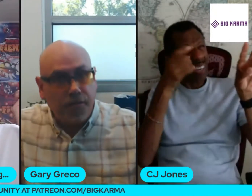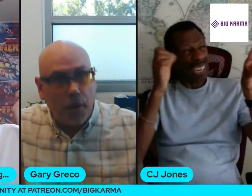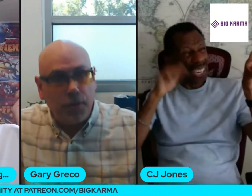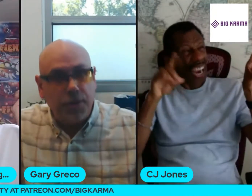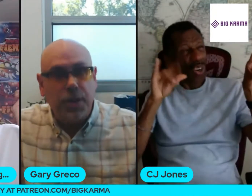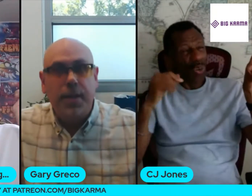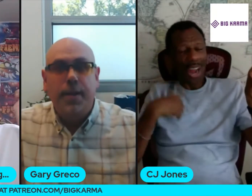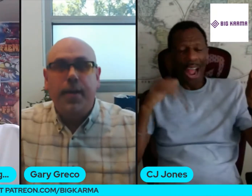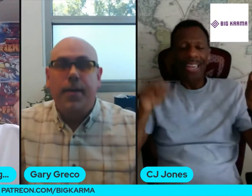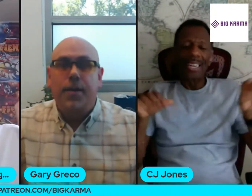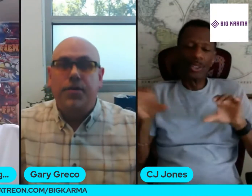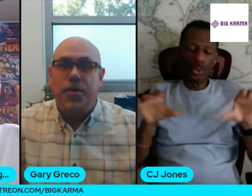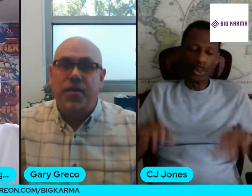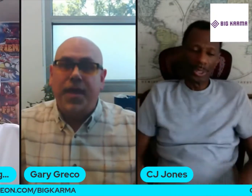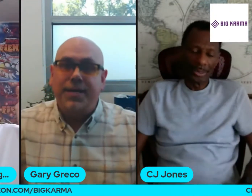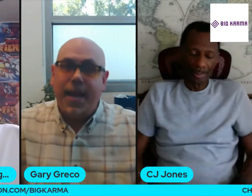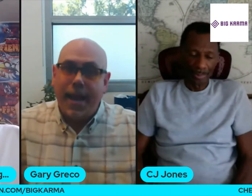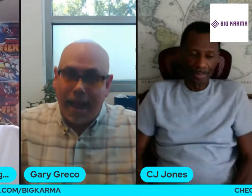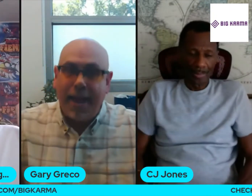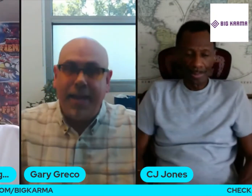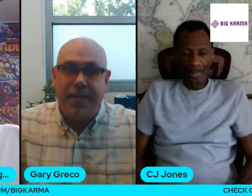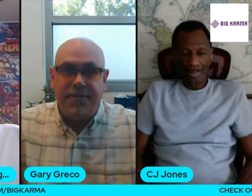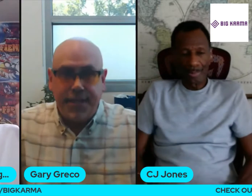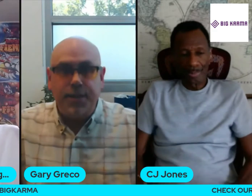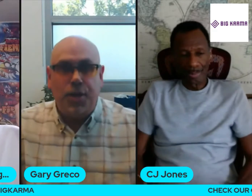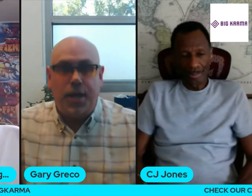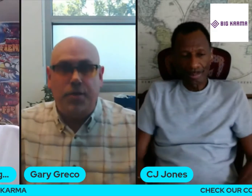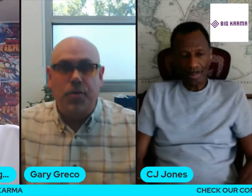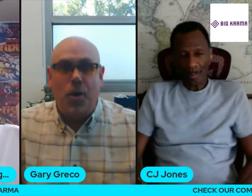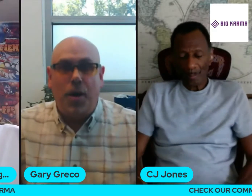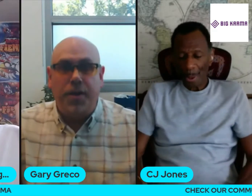other folks so that they say, hey, if